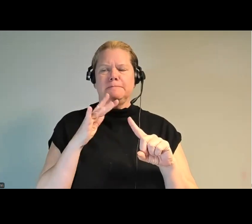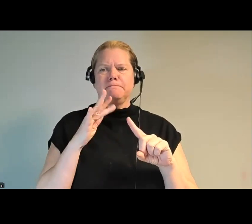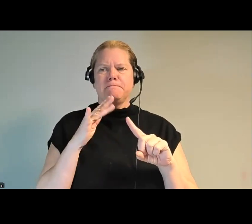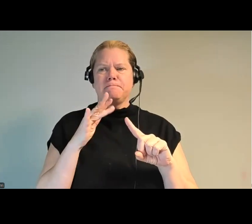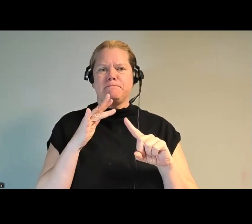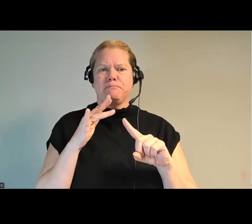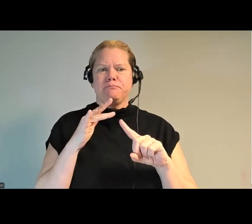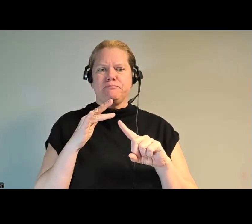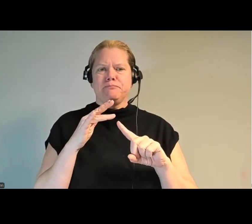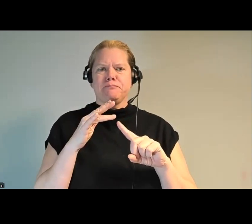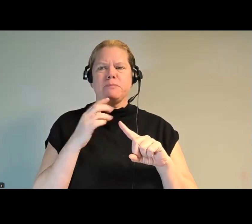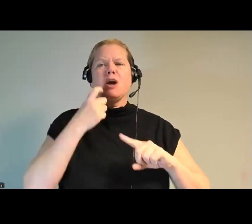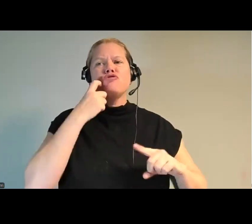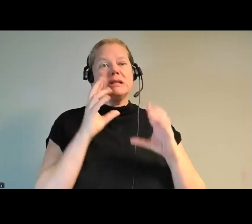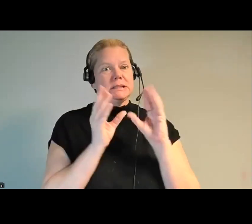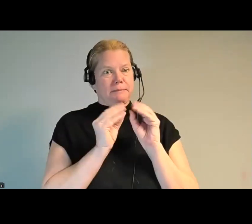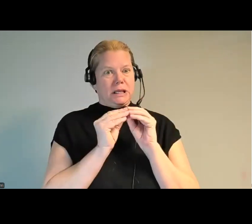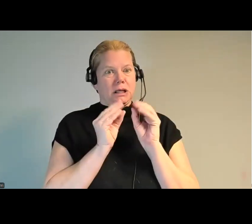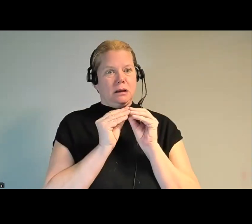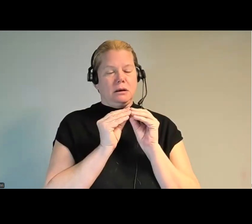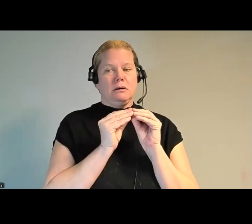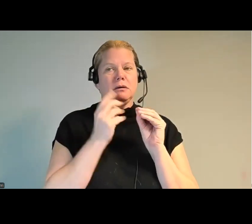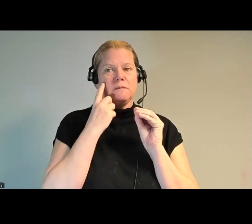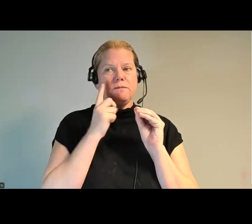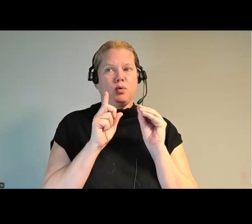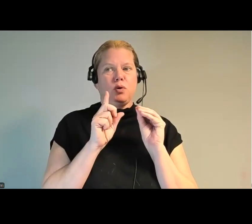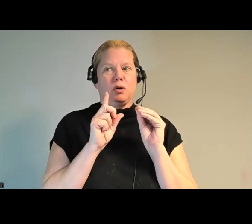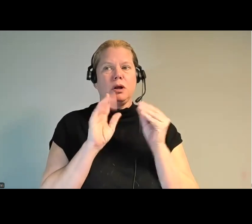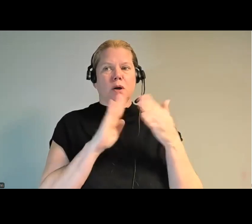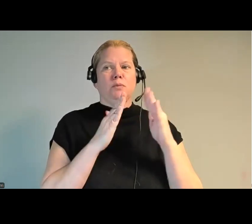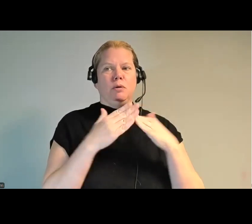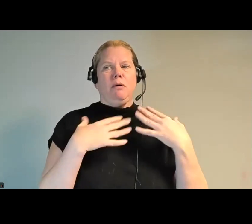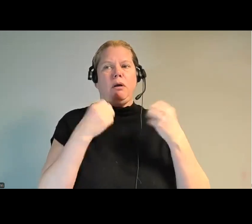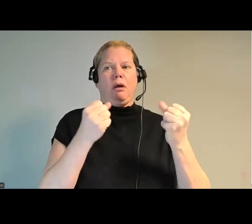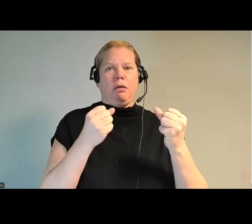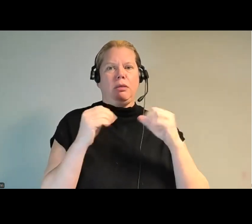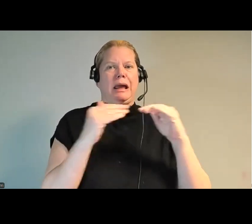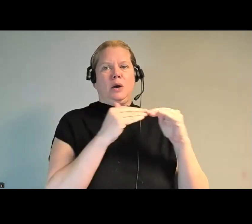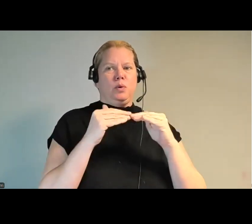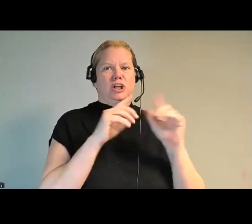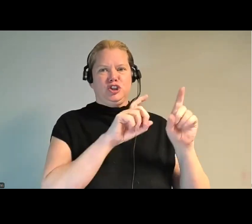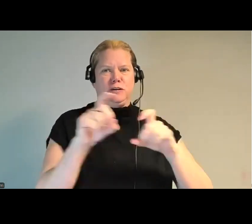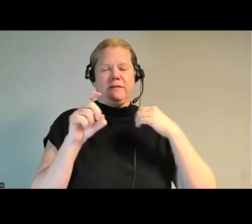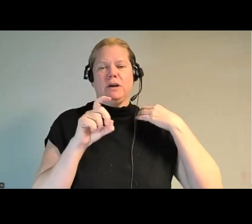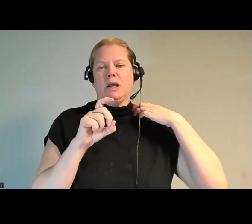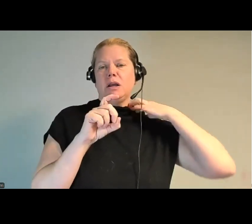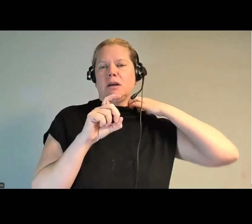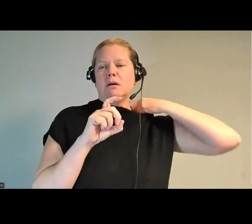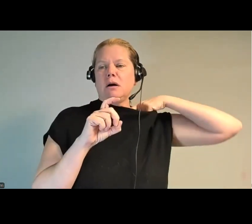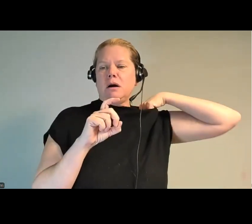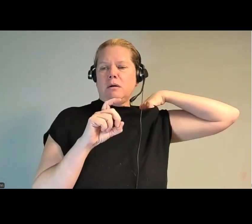a recent meeting that we had for the Community Health Equity Survey. And by talking to